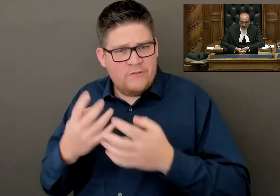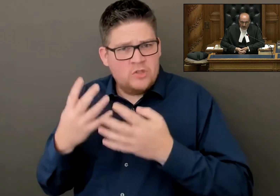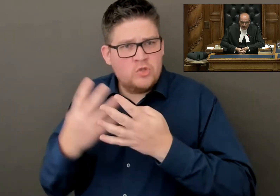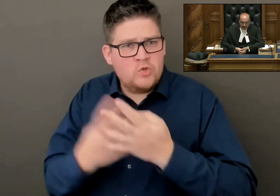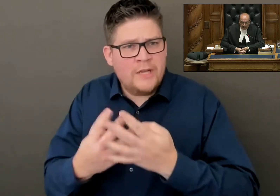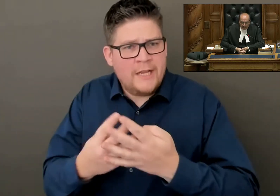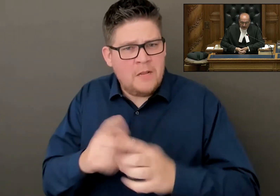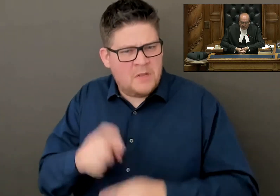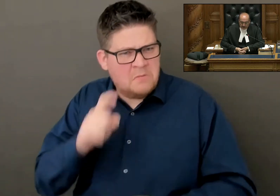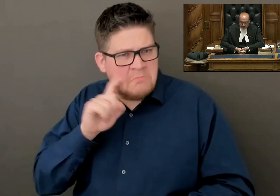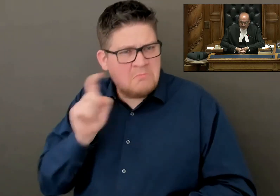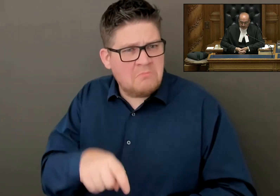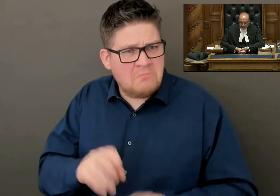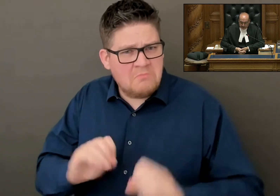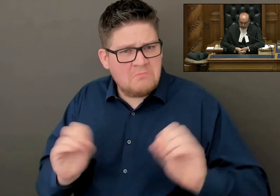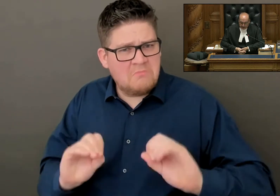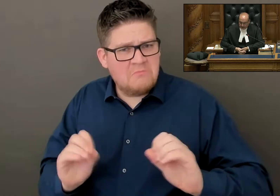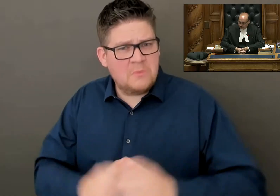Minister of Health.